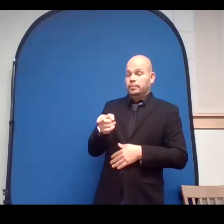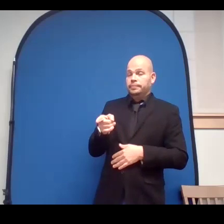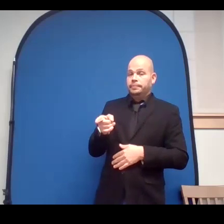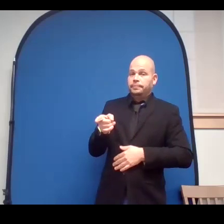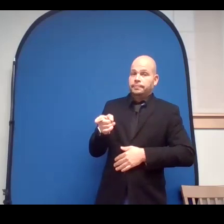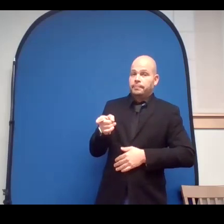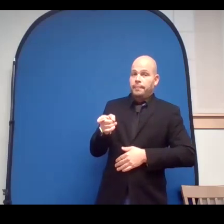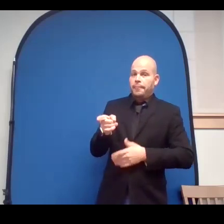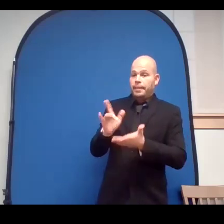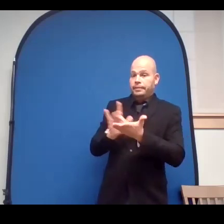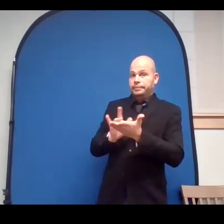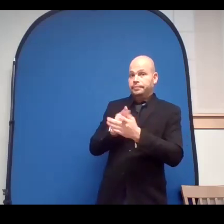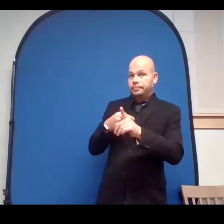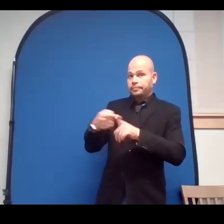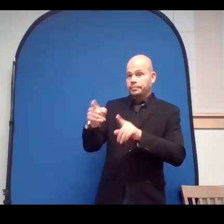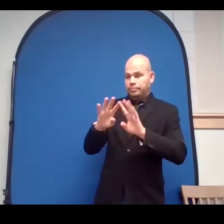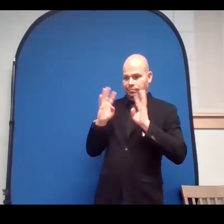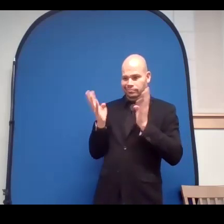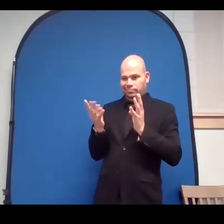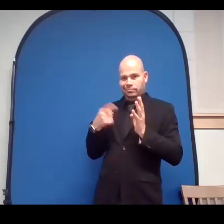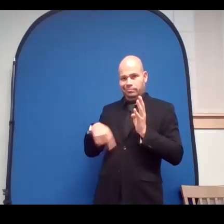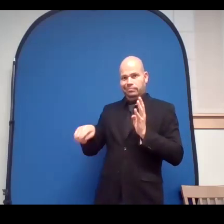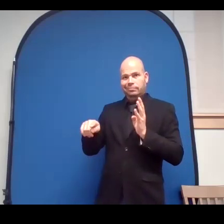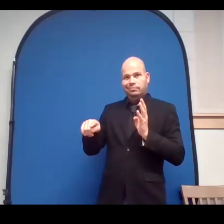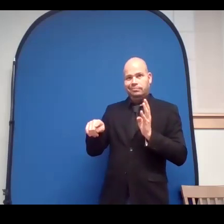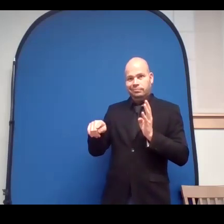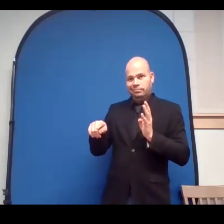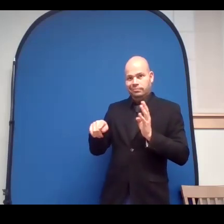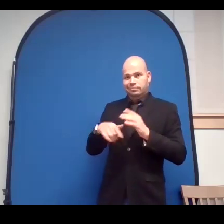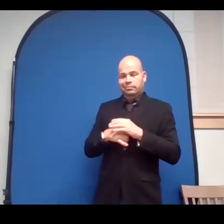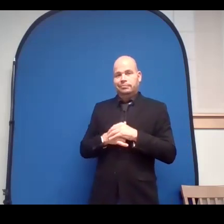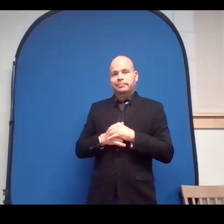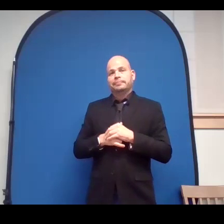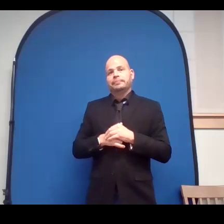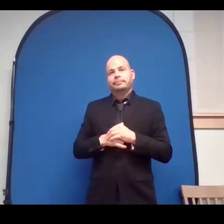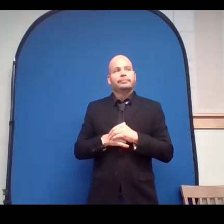professionals where they discuss possibly looking at